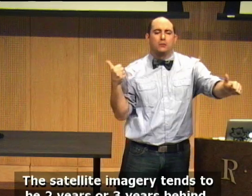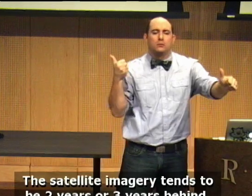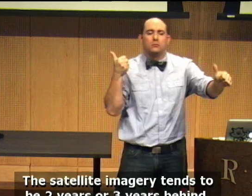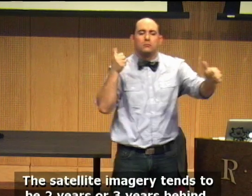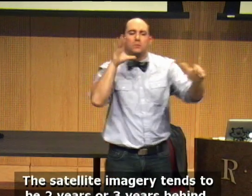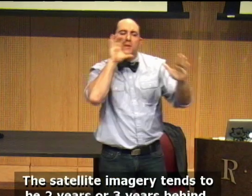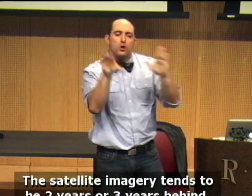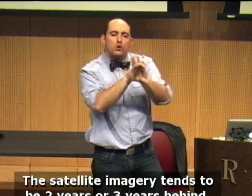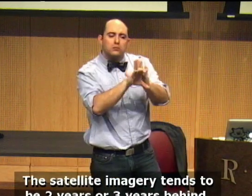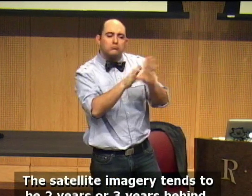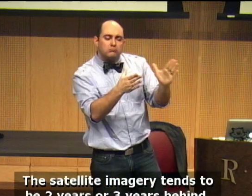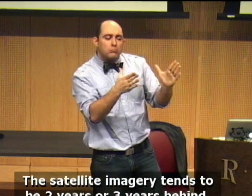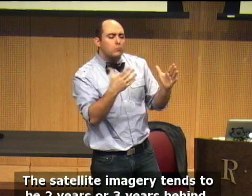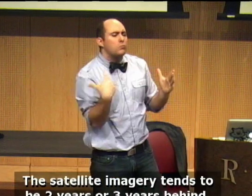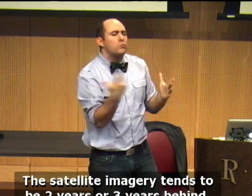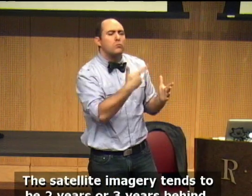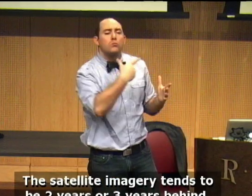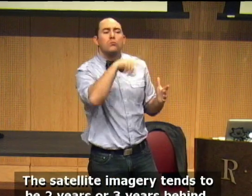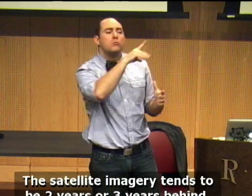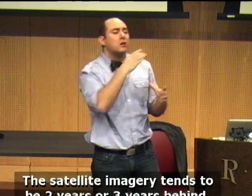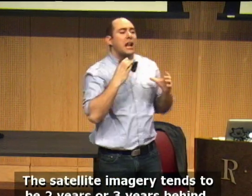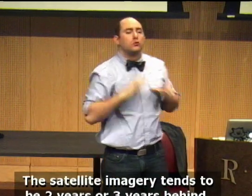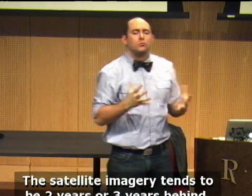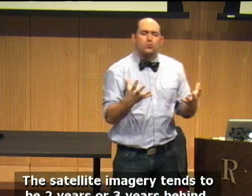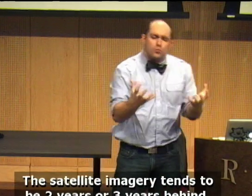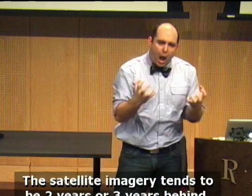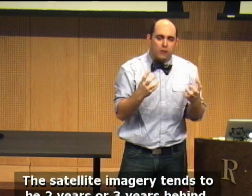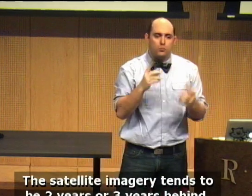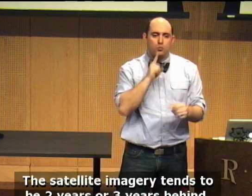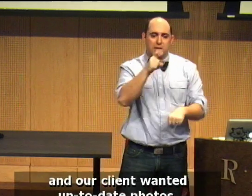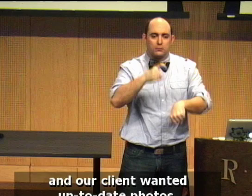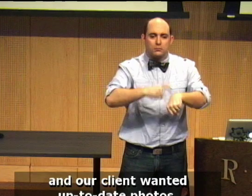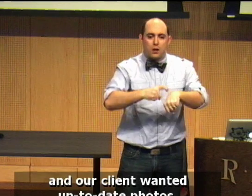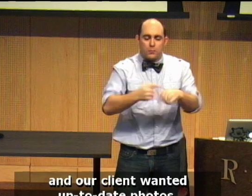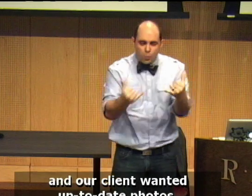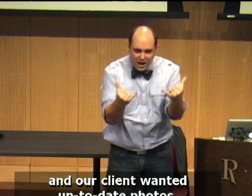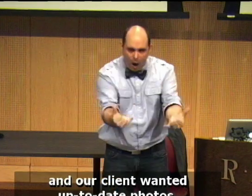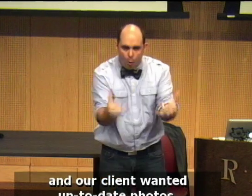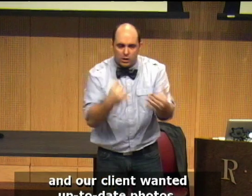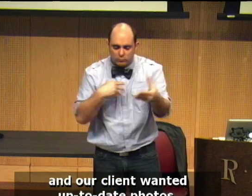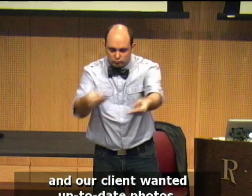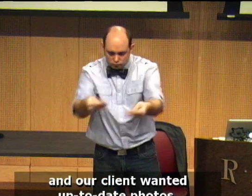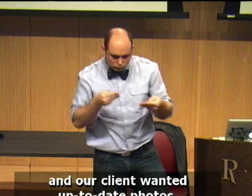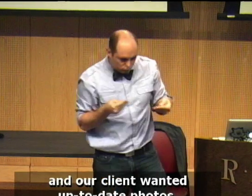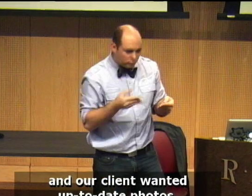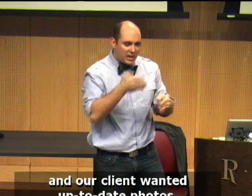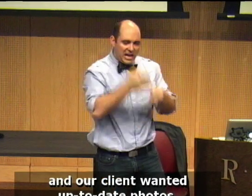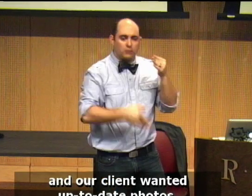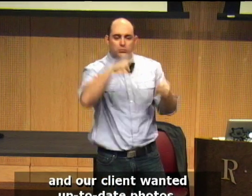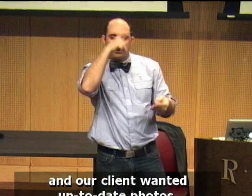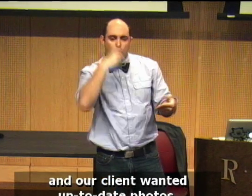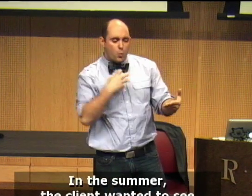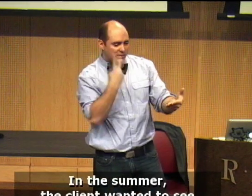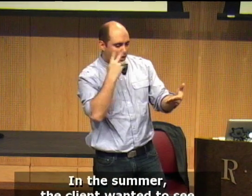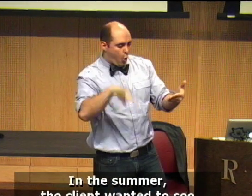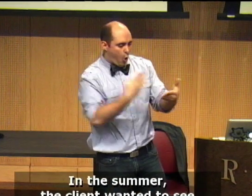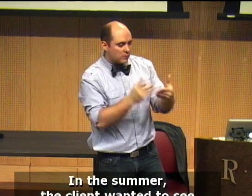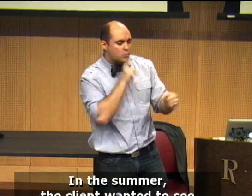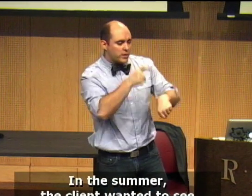imagery tends to be 2 years or 3 years behind, and our client wanted up-to-date photos. In the summer, the client wanted